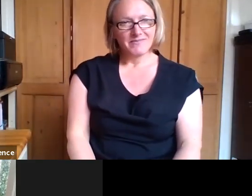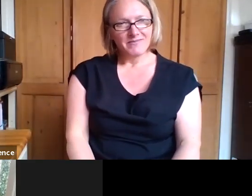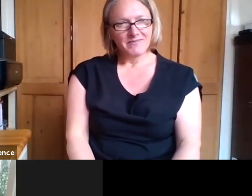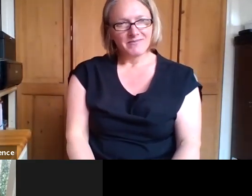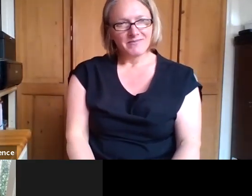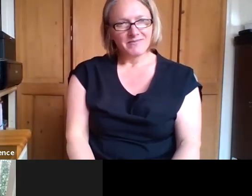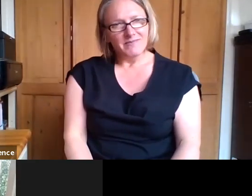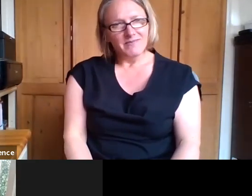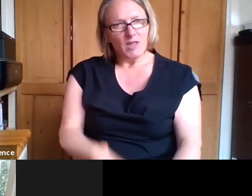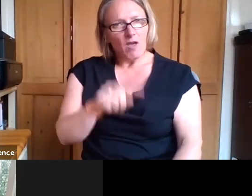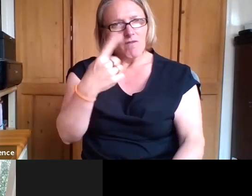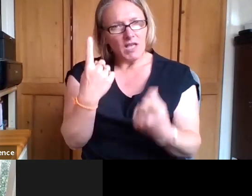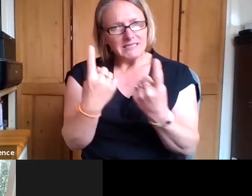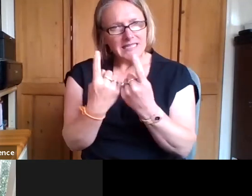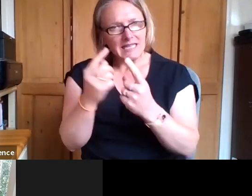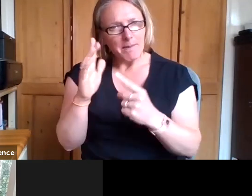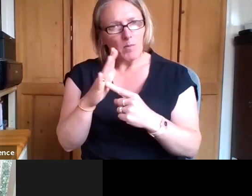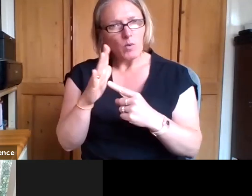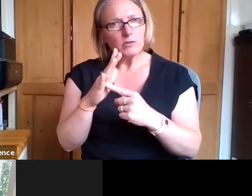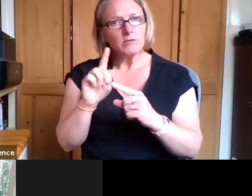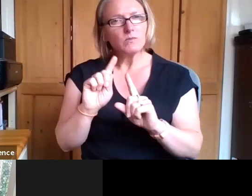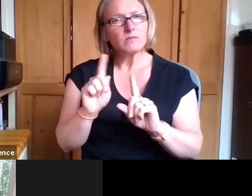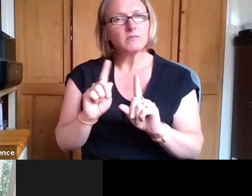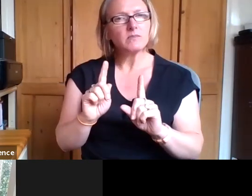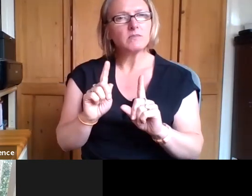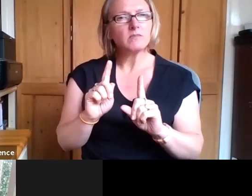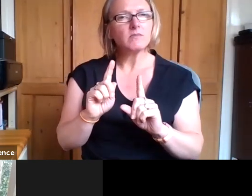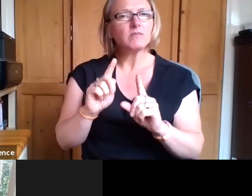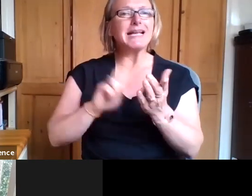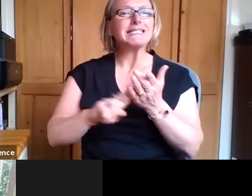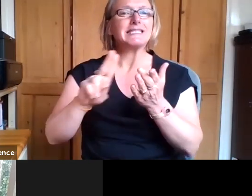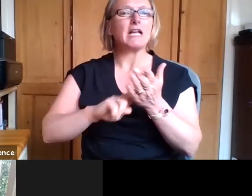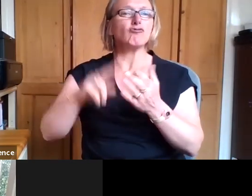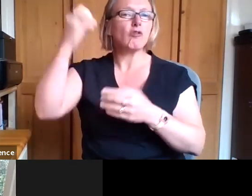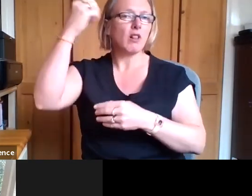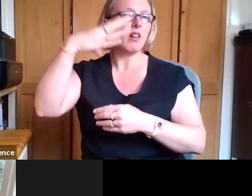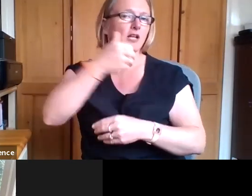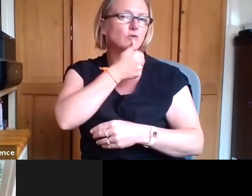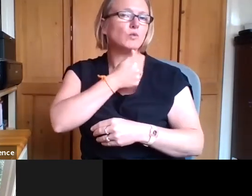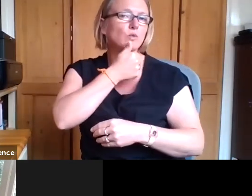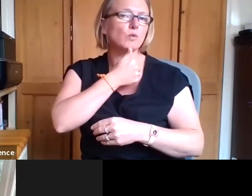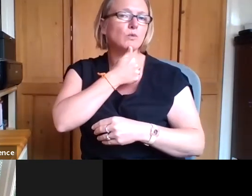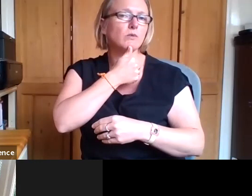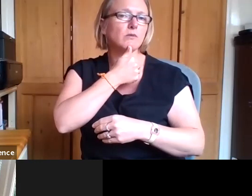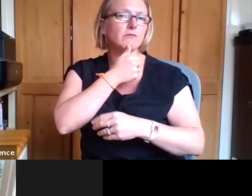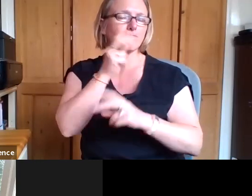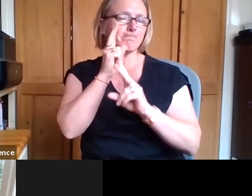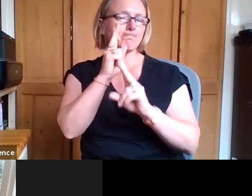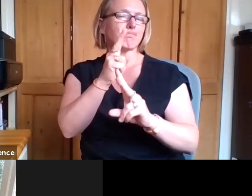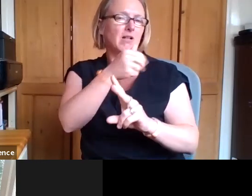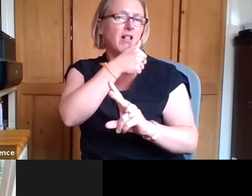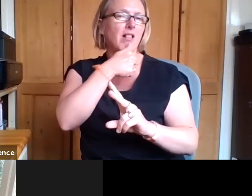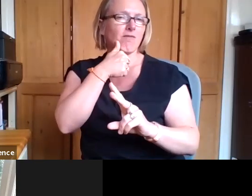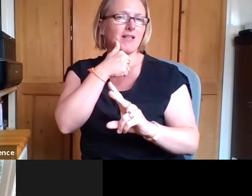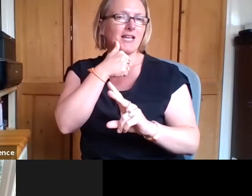The third thing that is really important is to use natural light because it looks nicer, and to turn off the